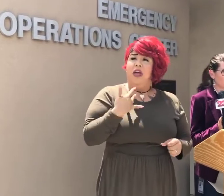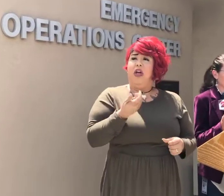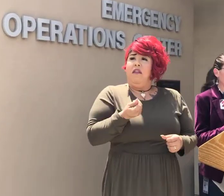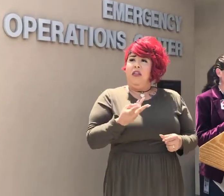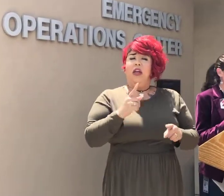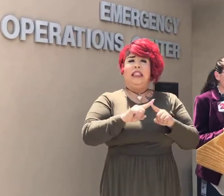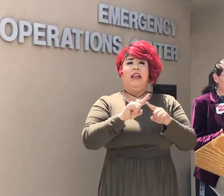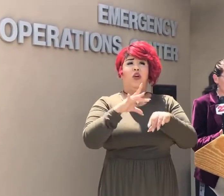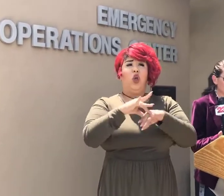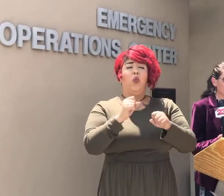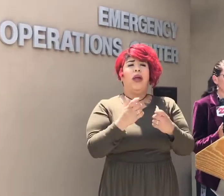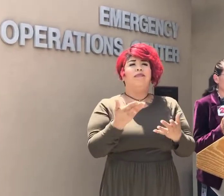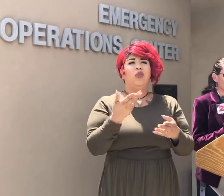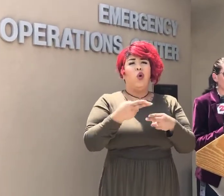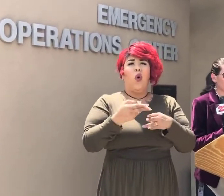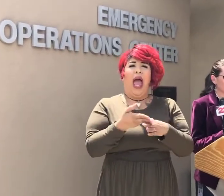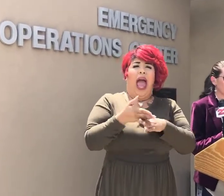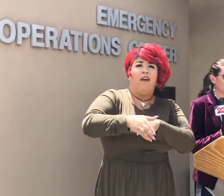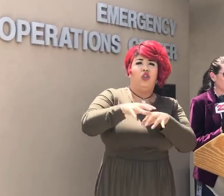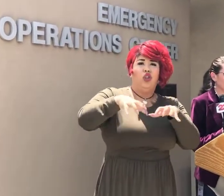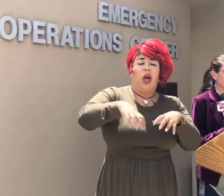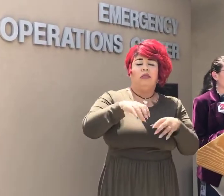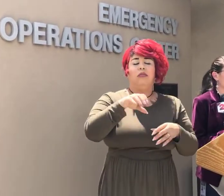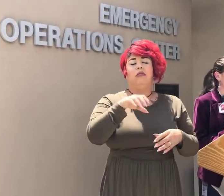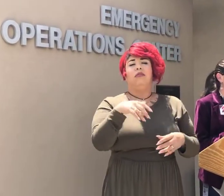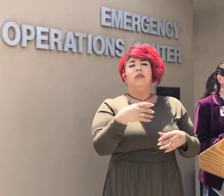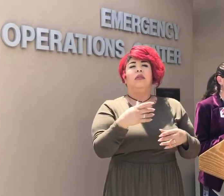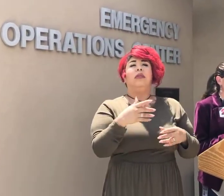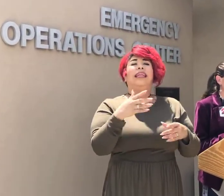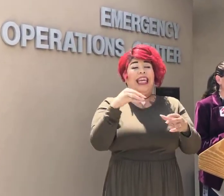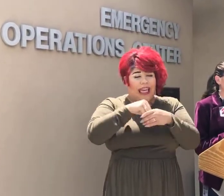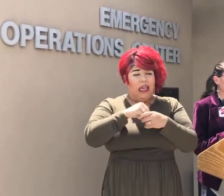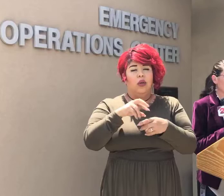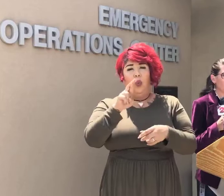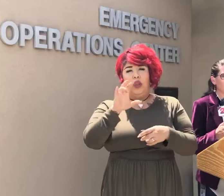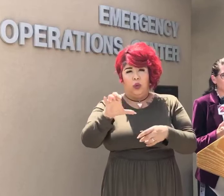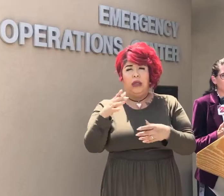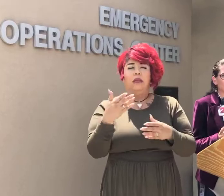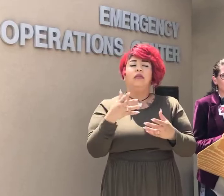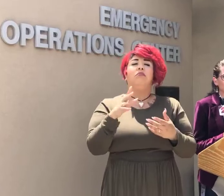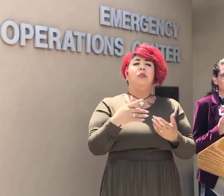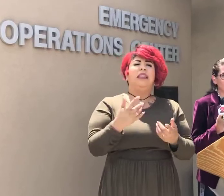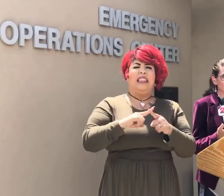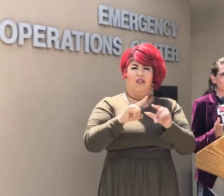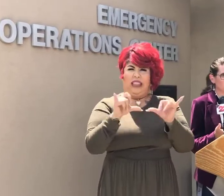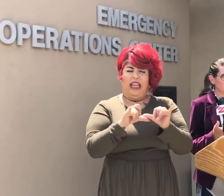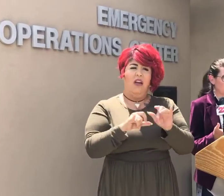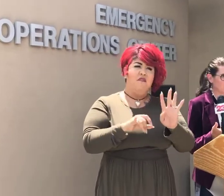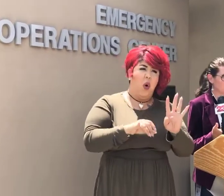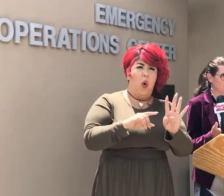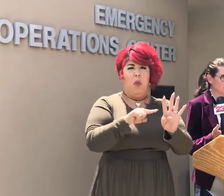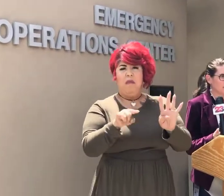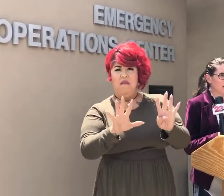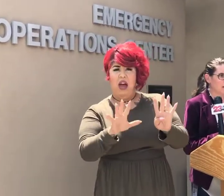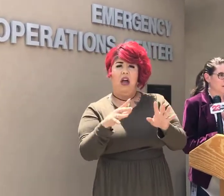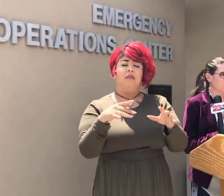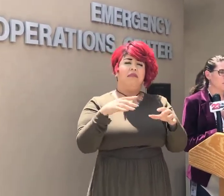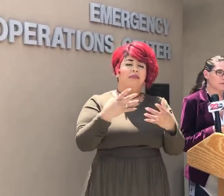4 and 5 point aftershocks there in the Ridgecrest area, and so we're going to remind people that you need to be